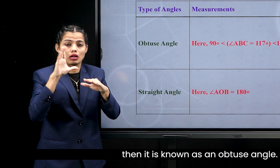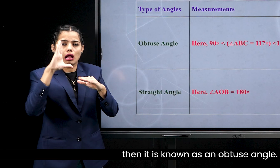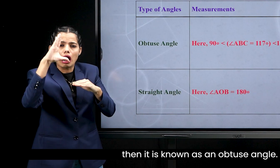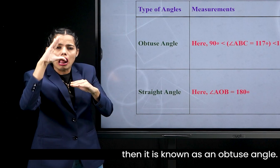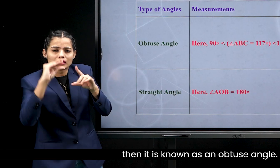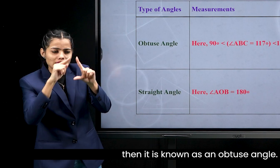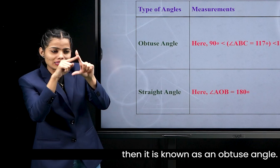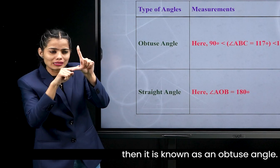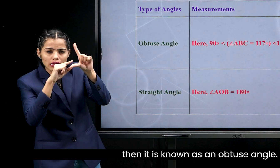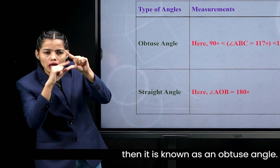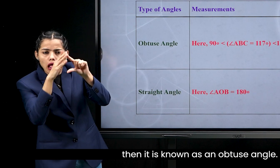as an obtuse angle.